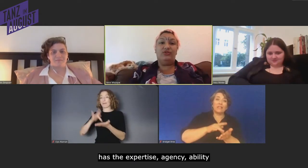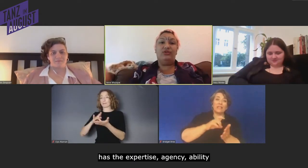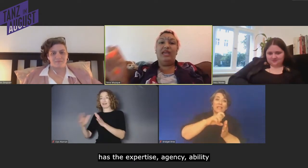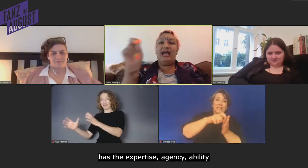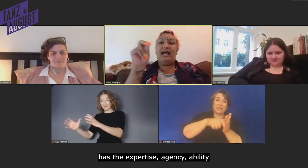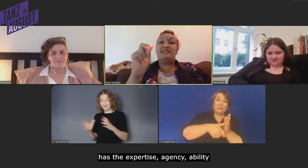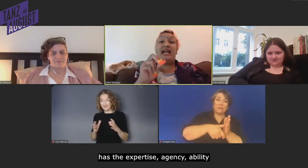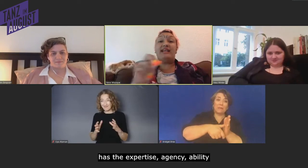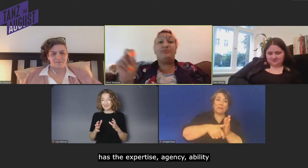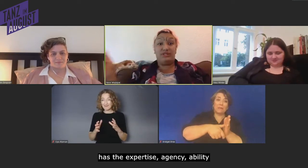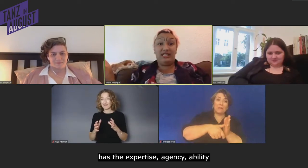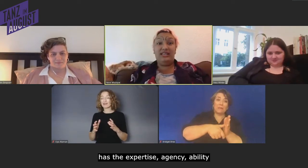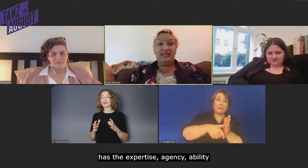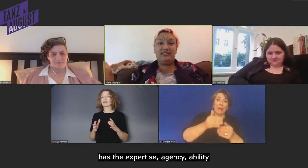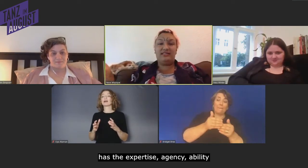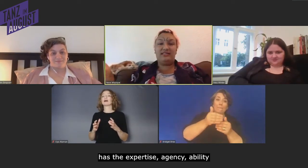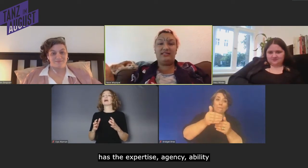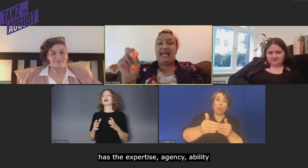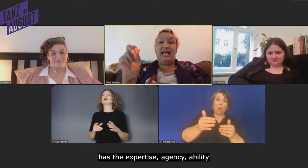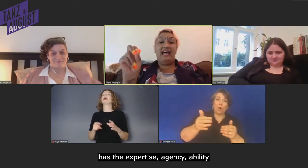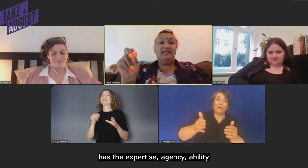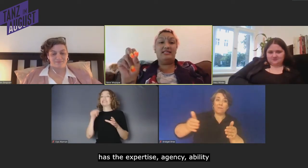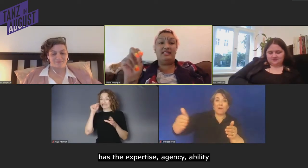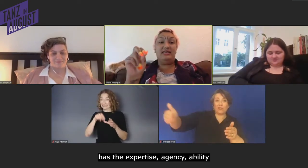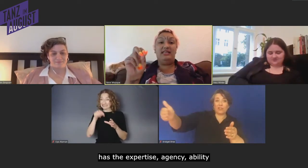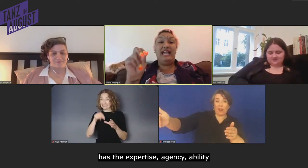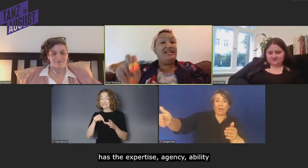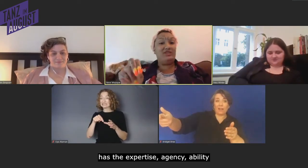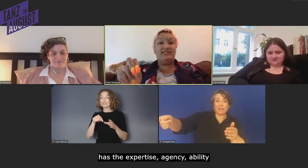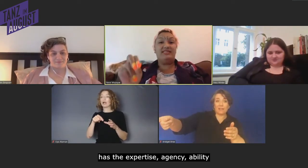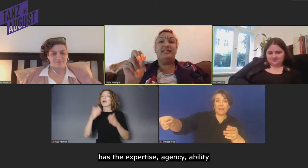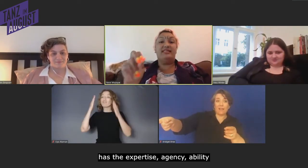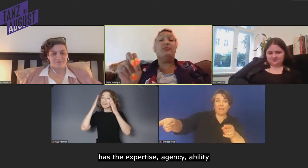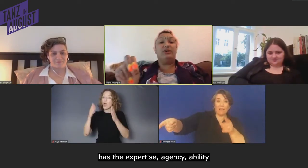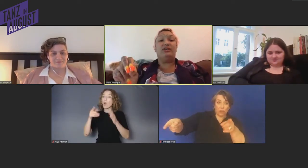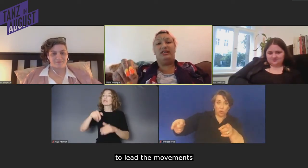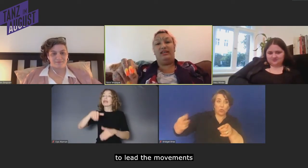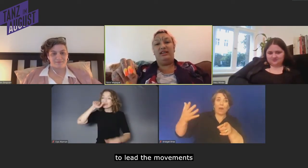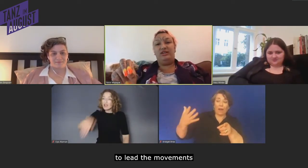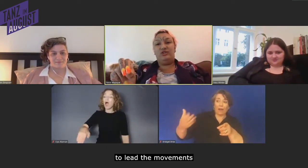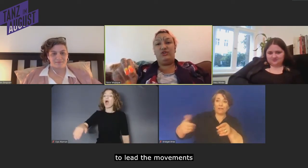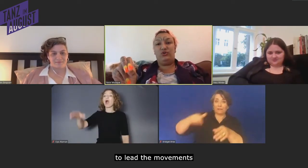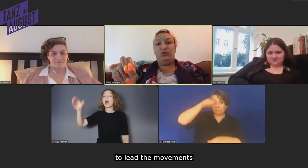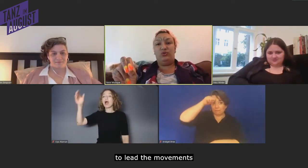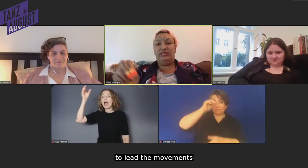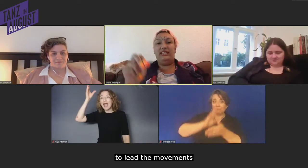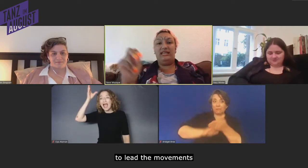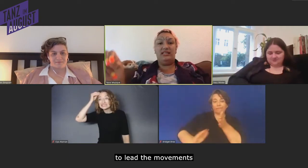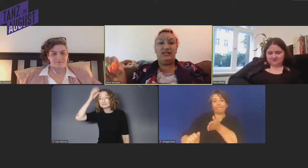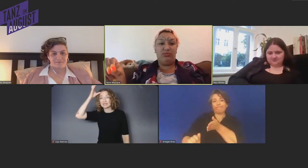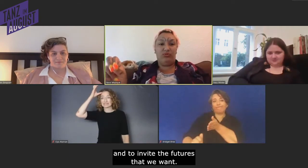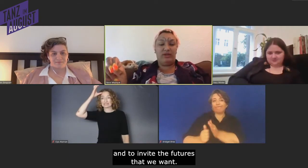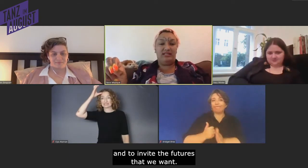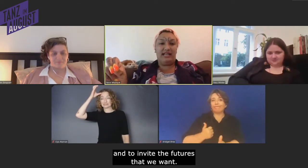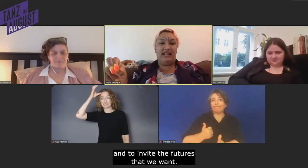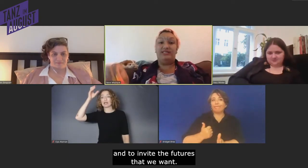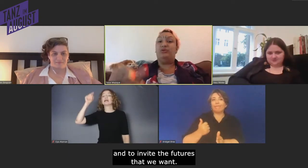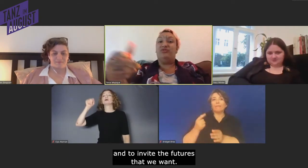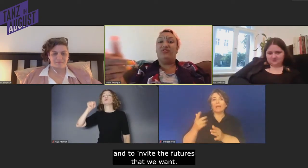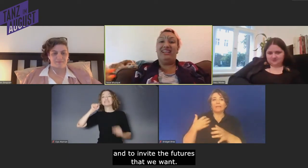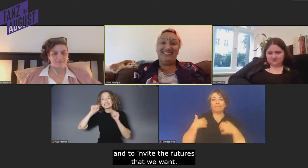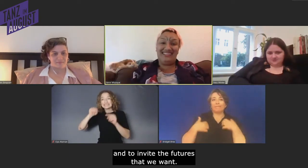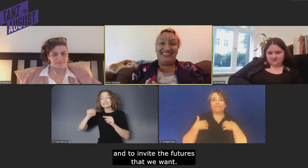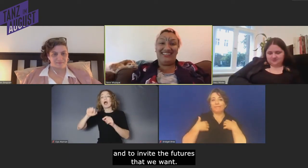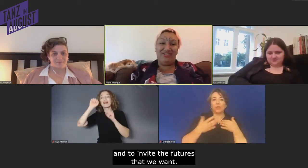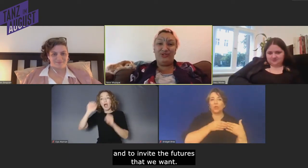you has the expertise and the agency and the ability to lead the movements and to